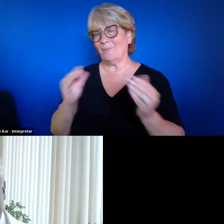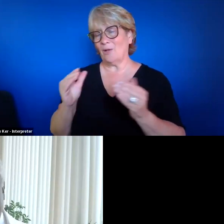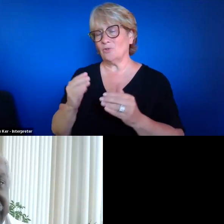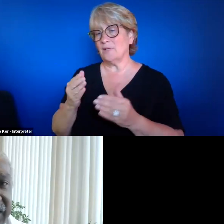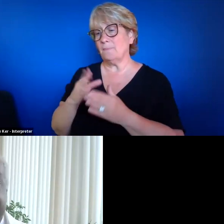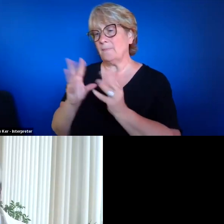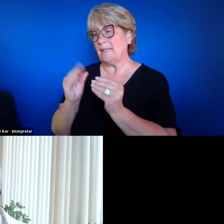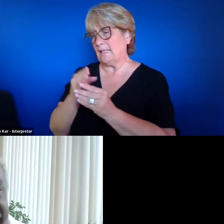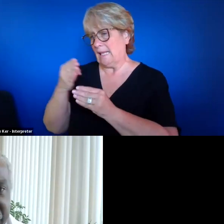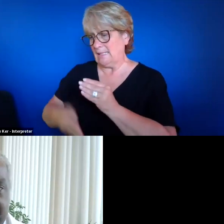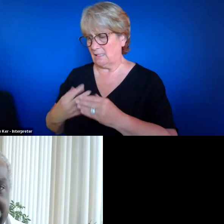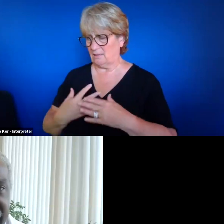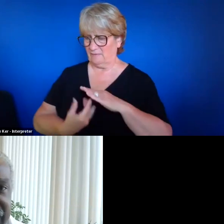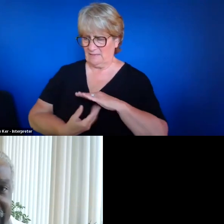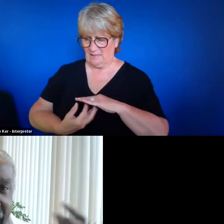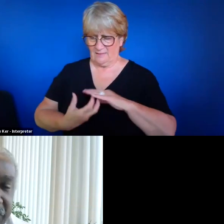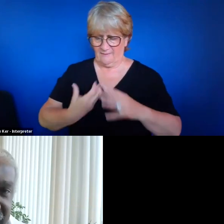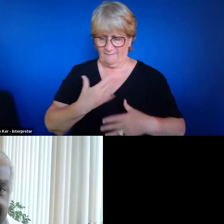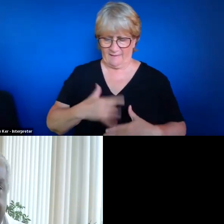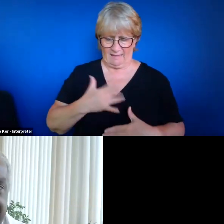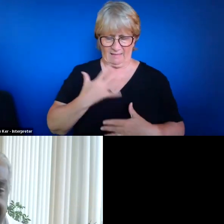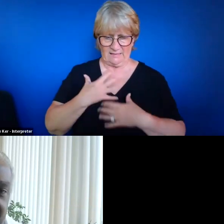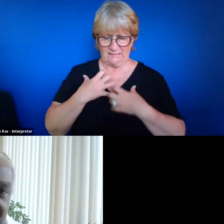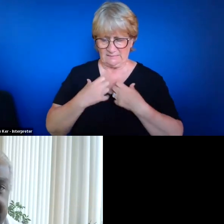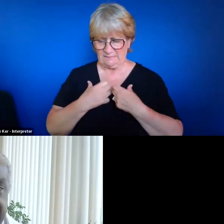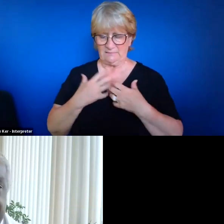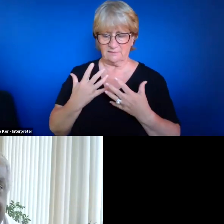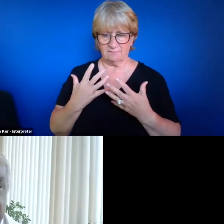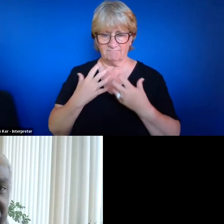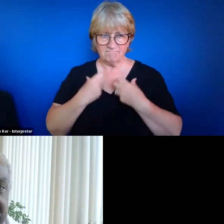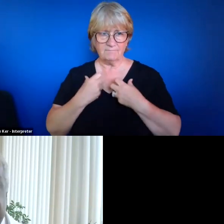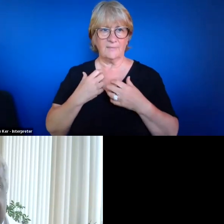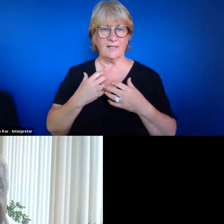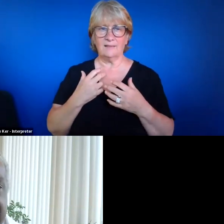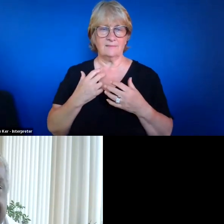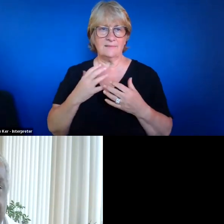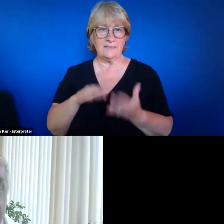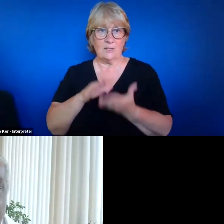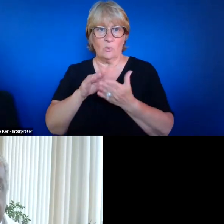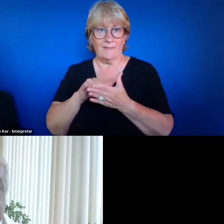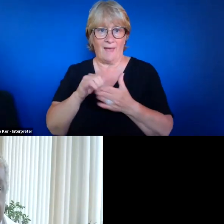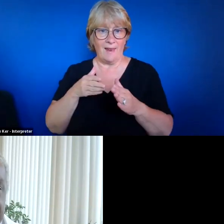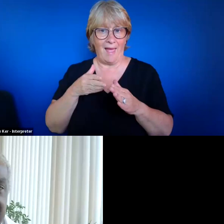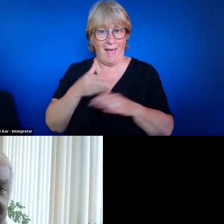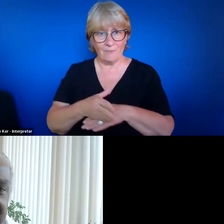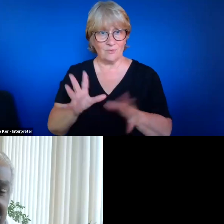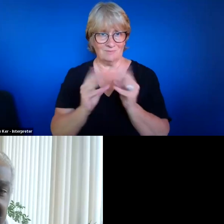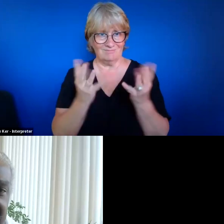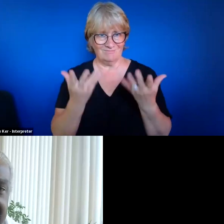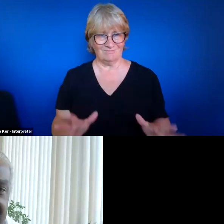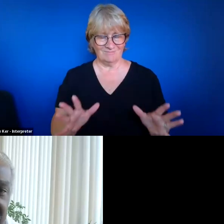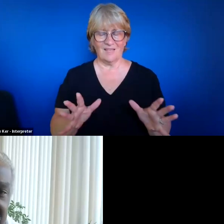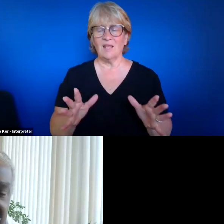feelings that they're then having to deal with outside of the process. And so maybe at some point, as we continue